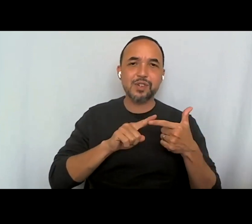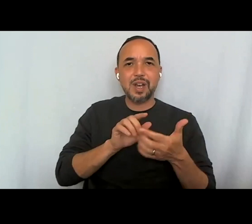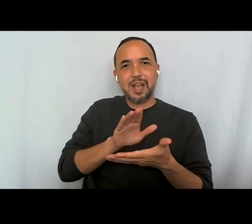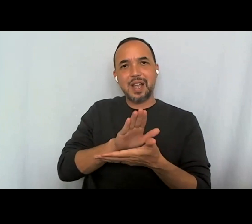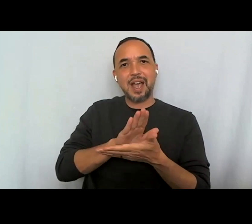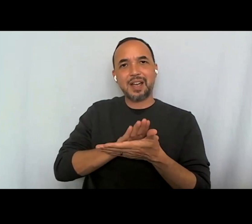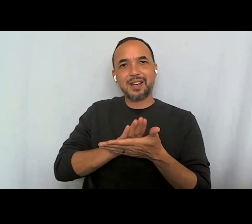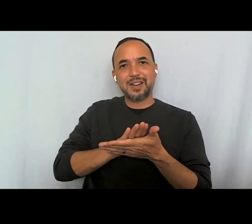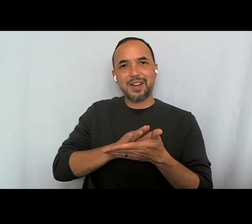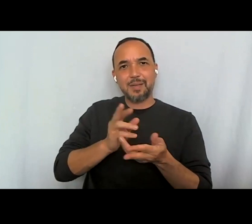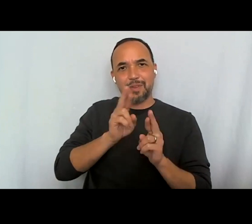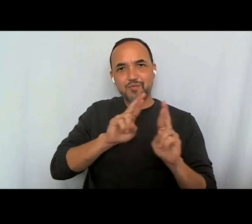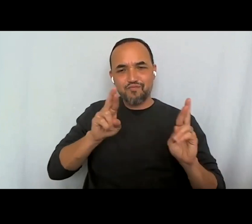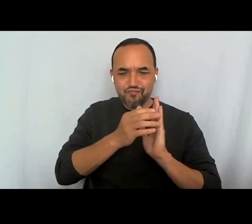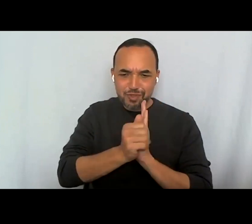emotional wellness?